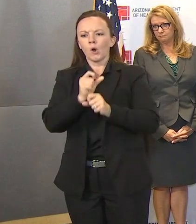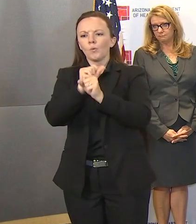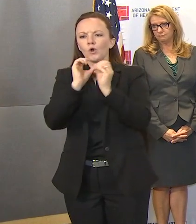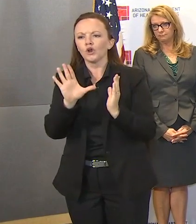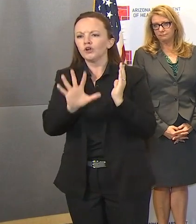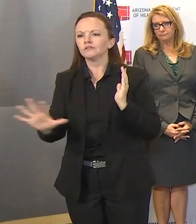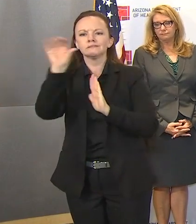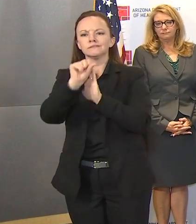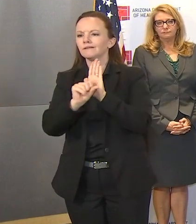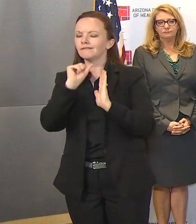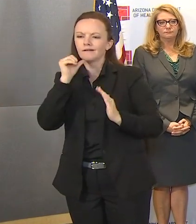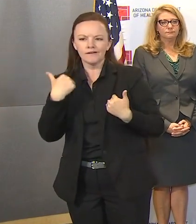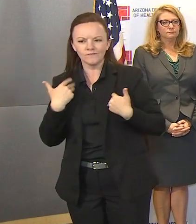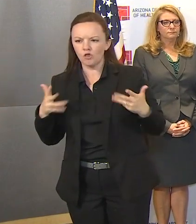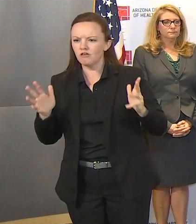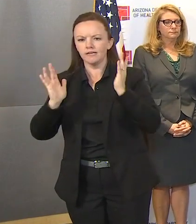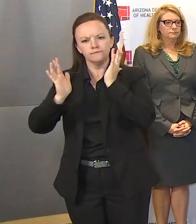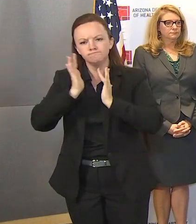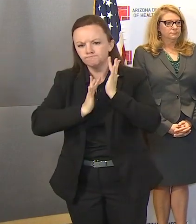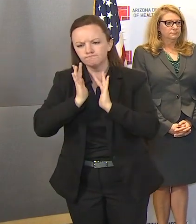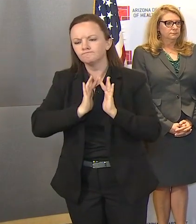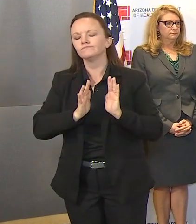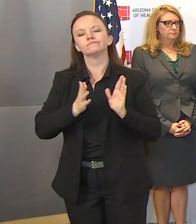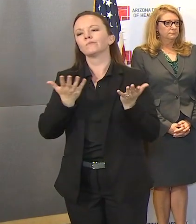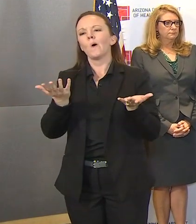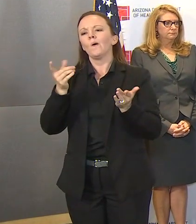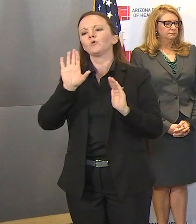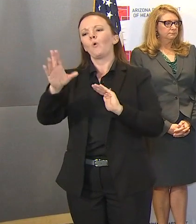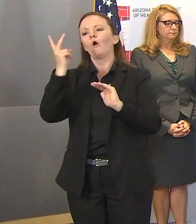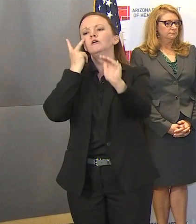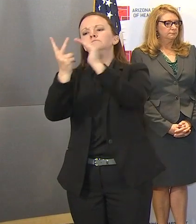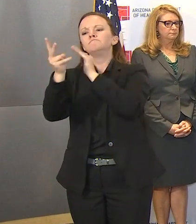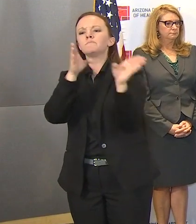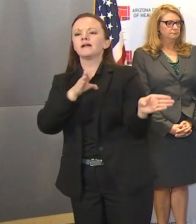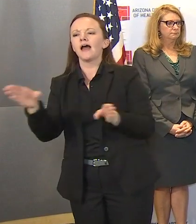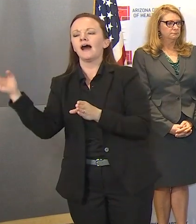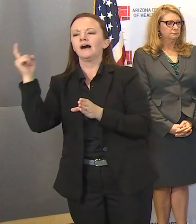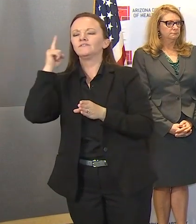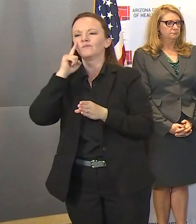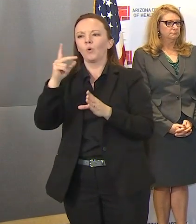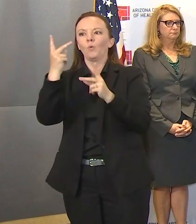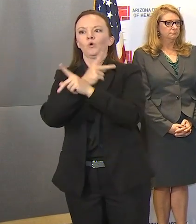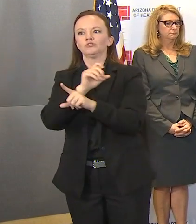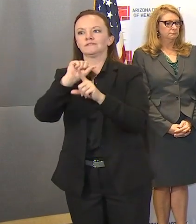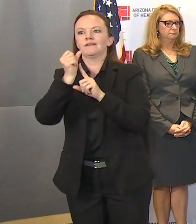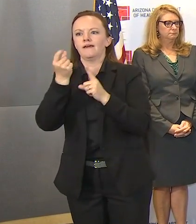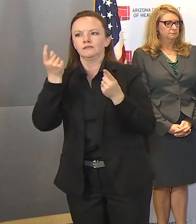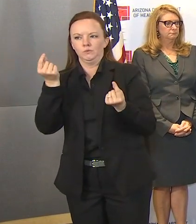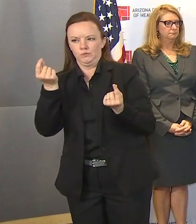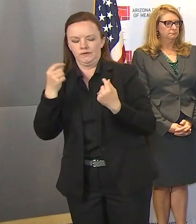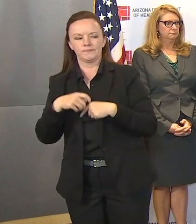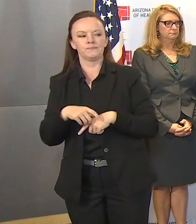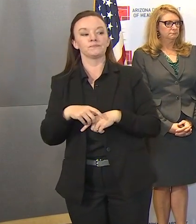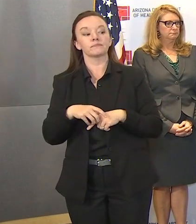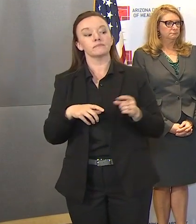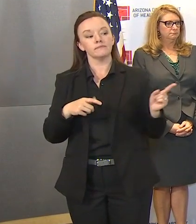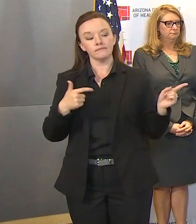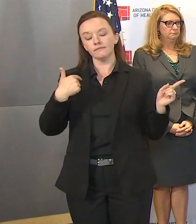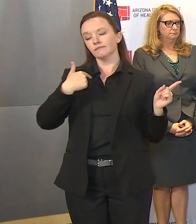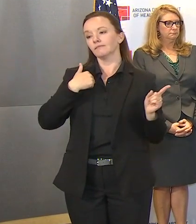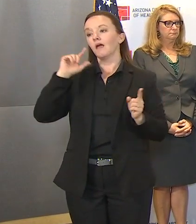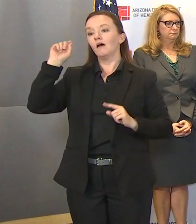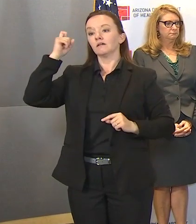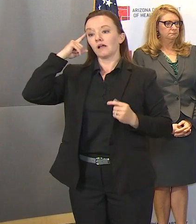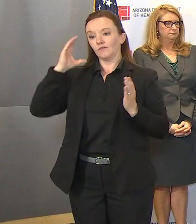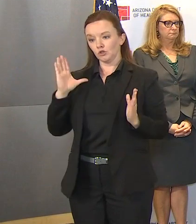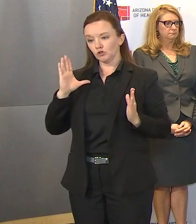of moderate to worst case scenarios are you sort of planning for? What does that look like? So, as governor, there are certain